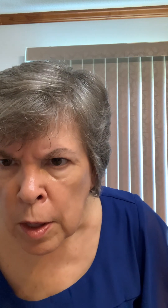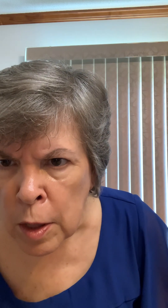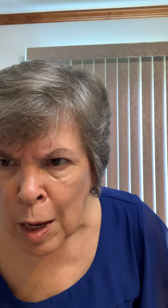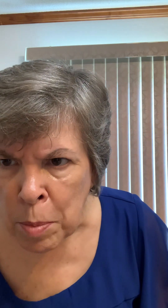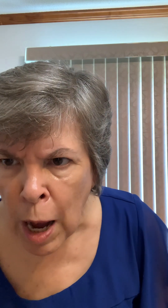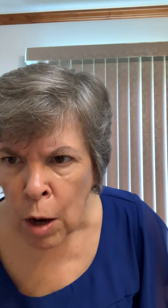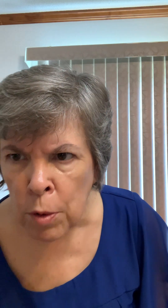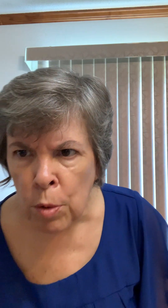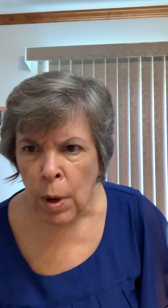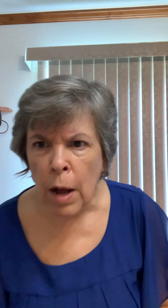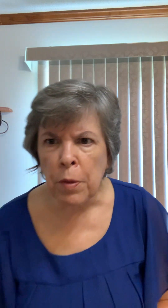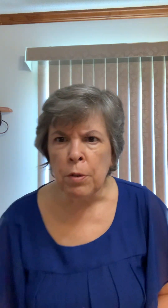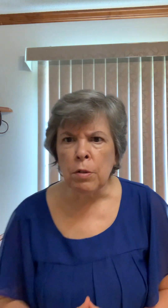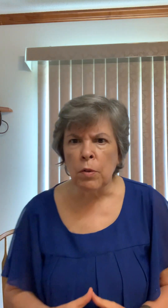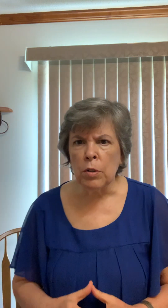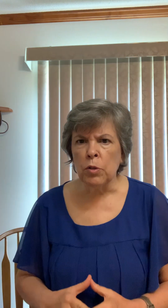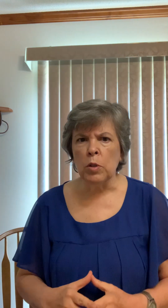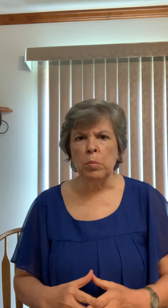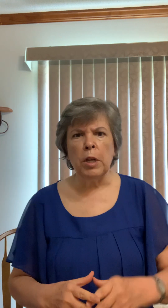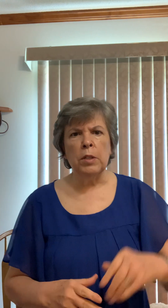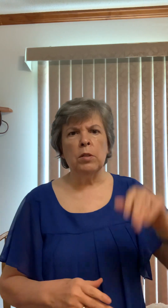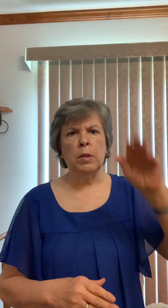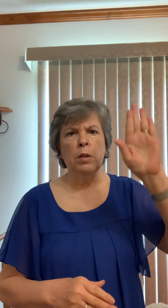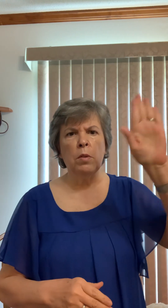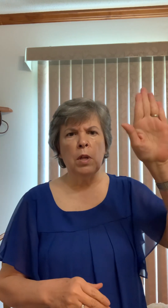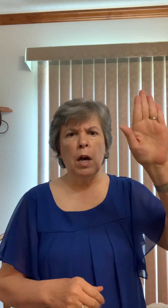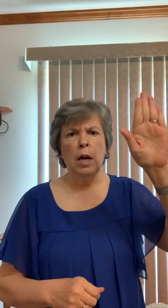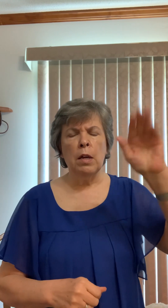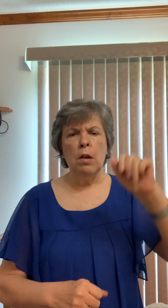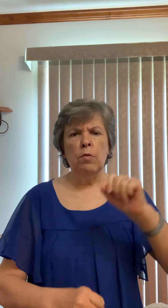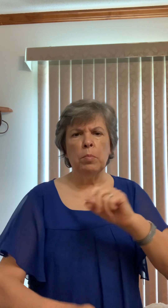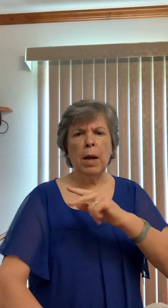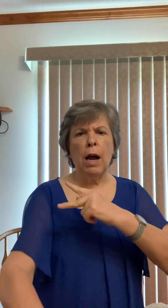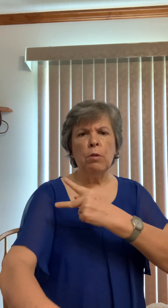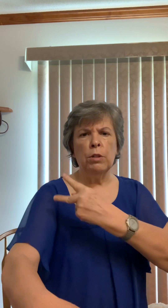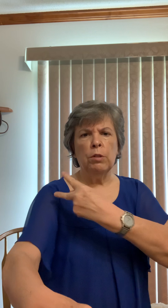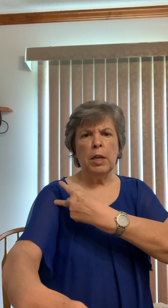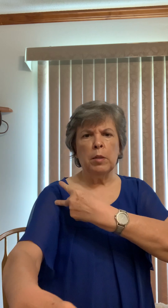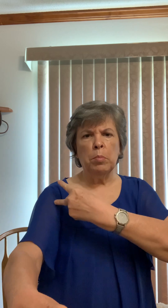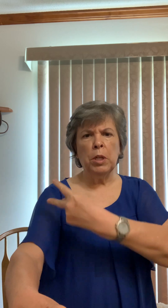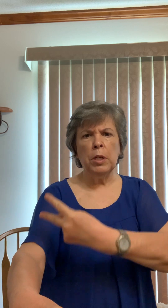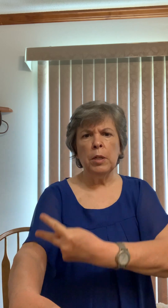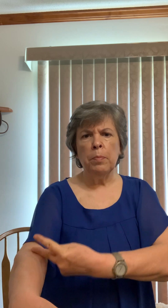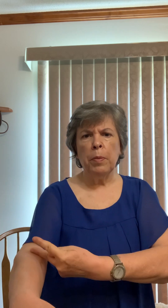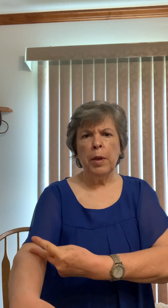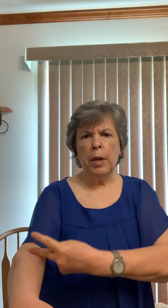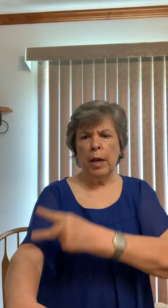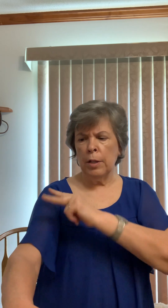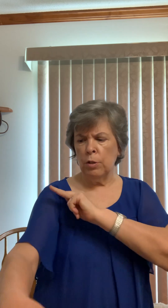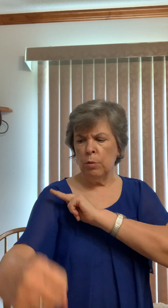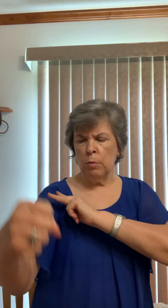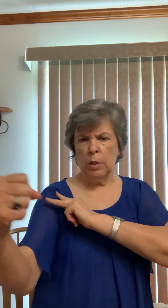Thy power throughout the universe displayed. So we know thy, for power, you take a P and you kind